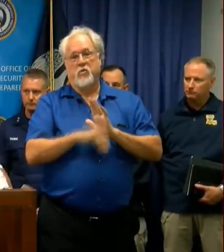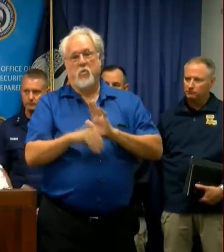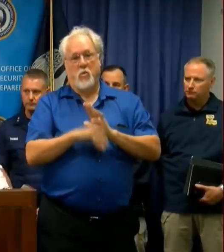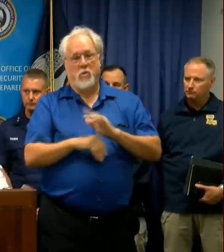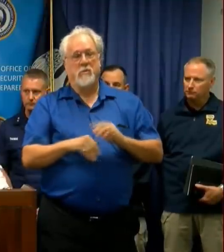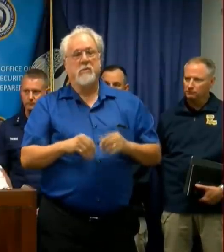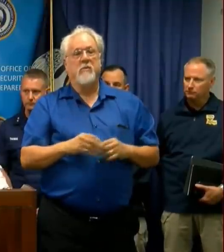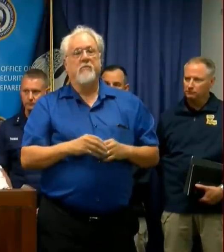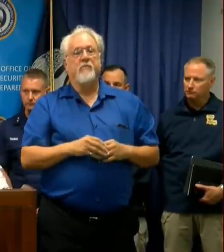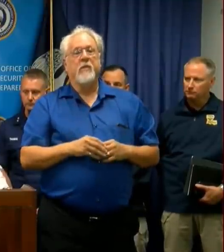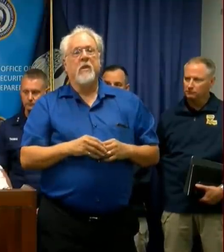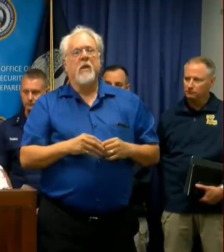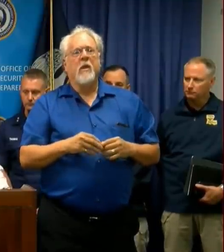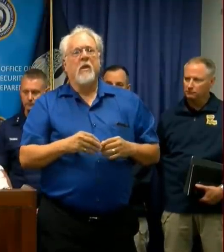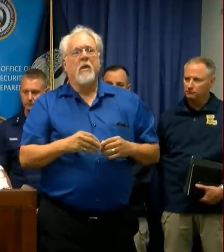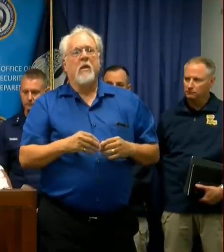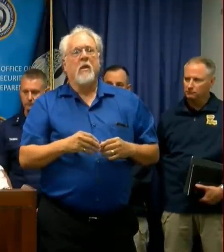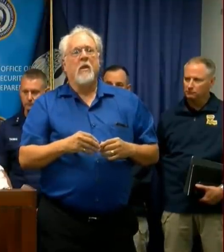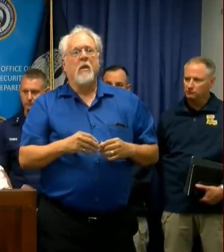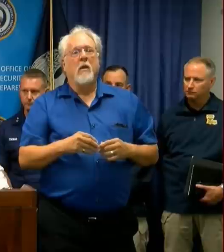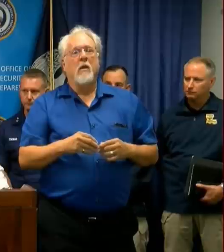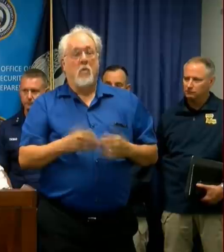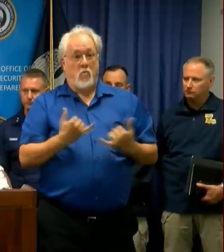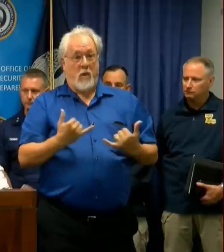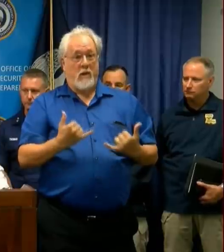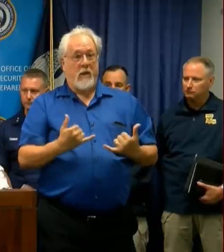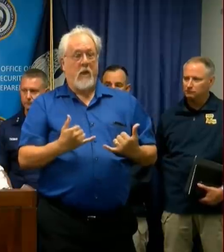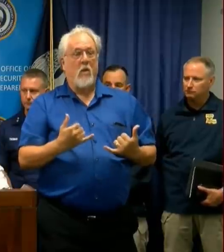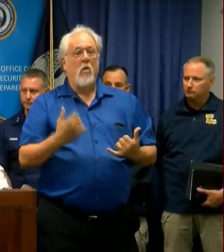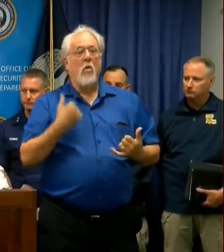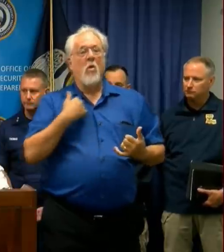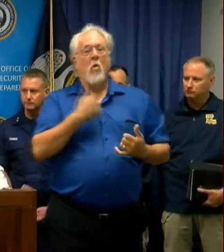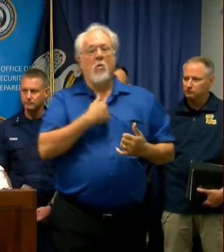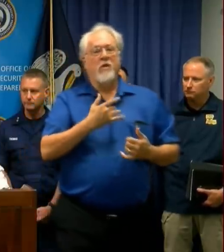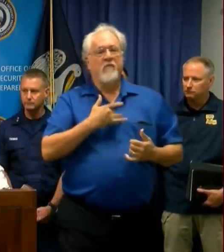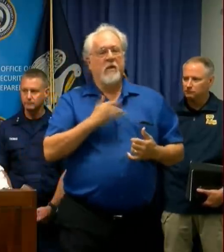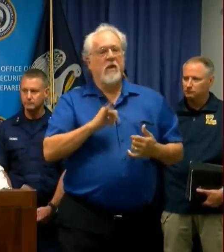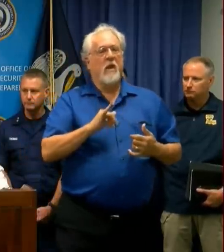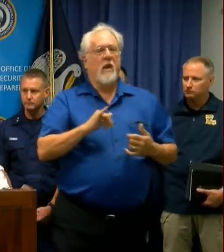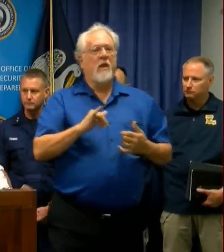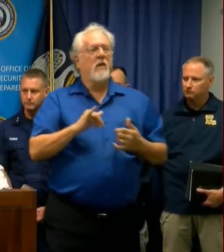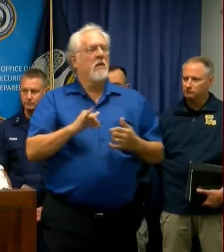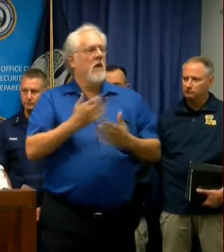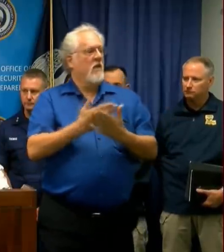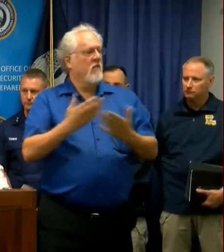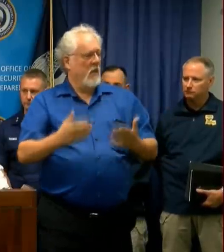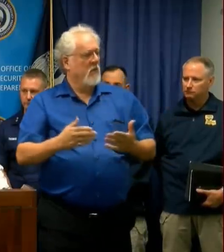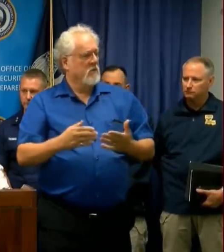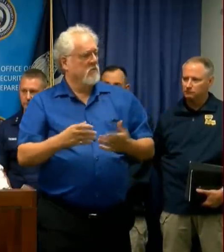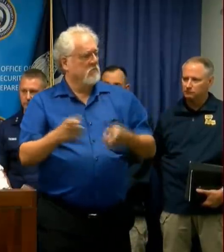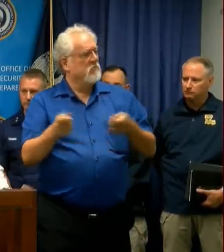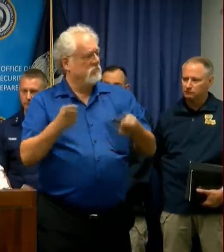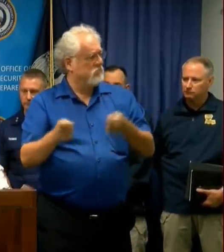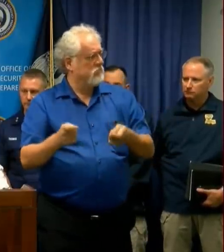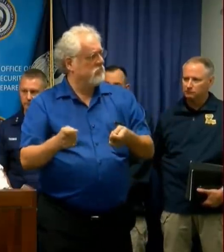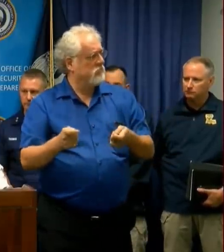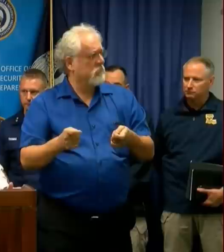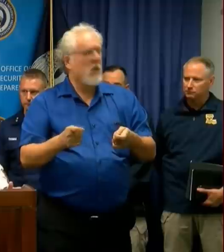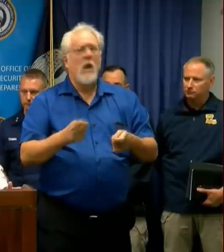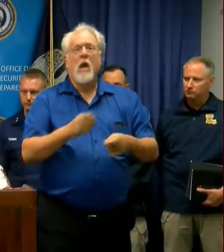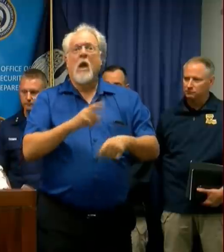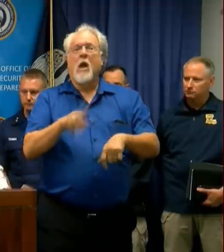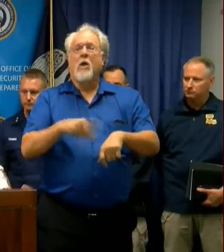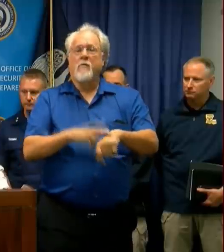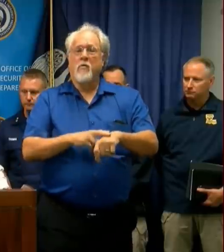Orleans. It's as of right now, we feel like things are well in hand. And of